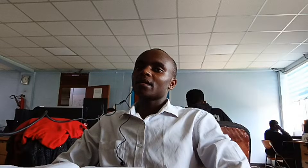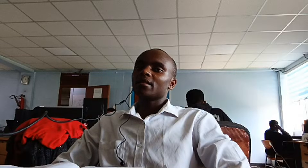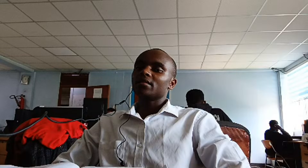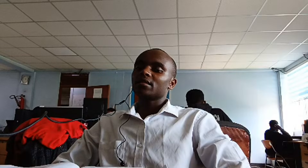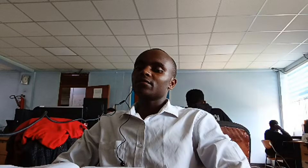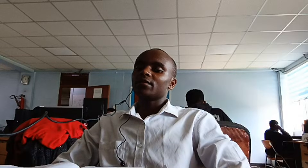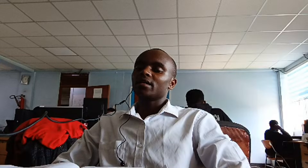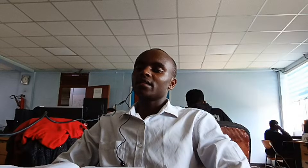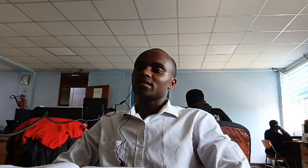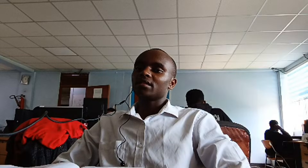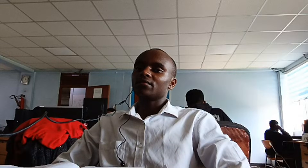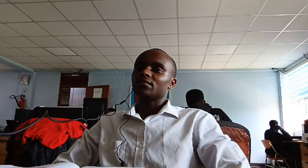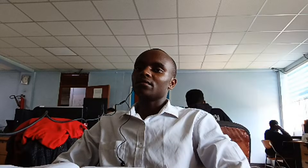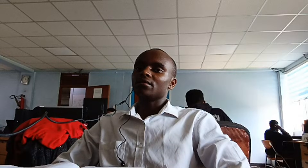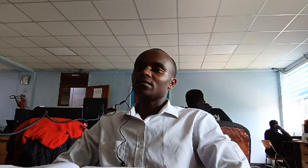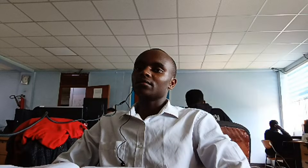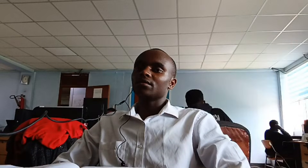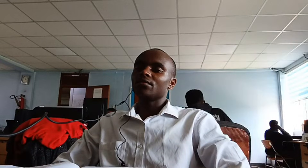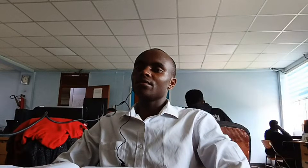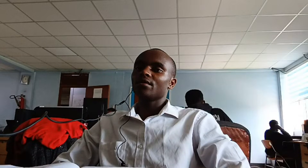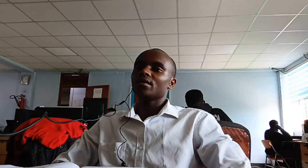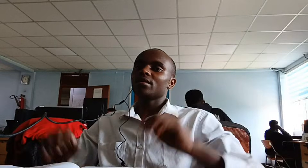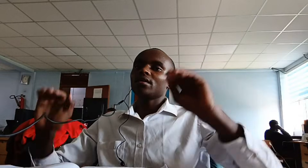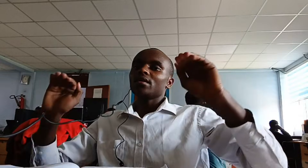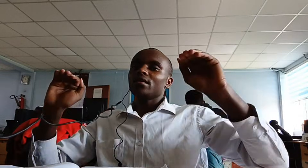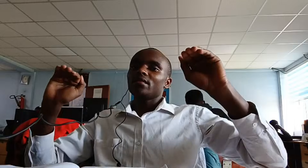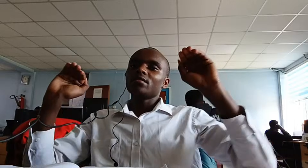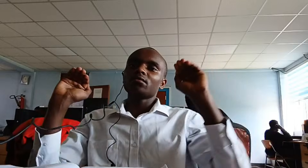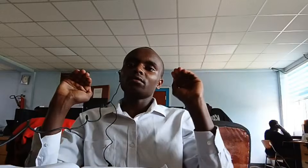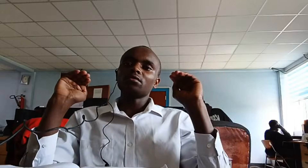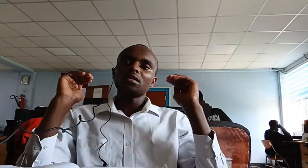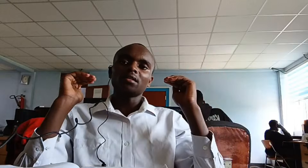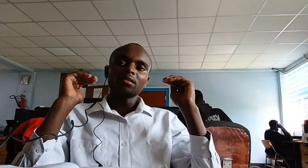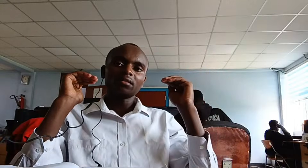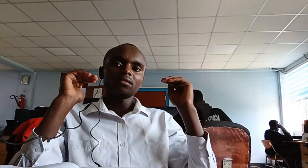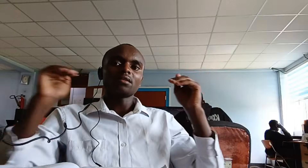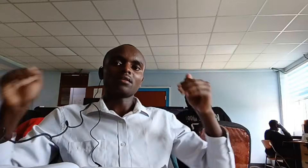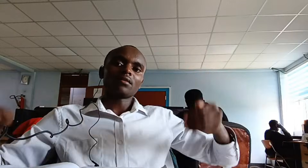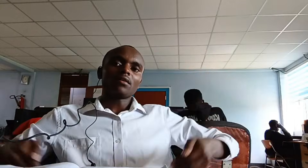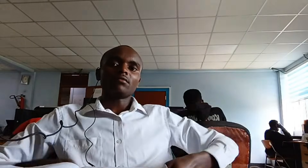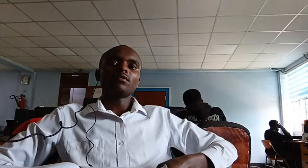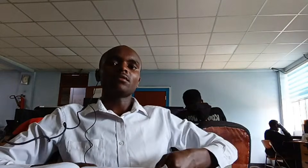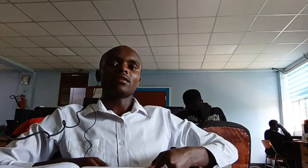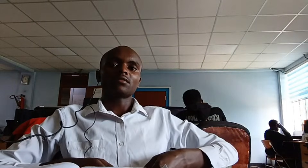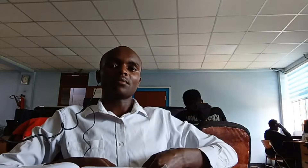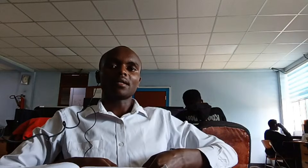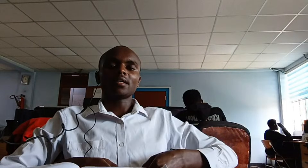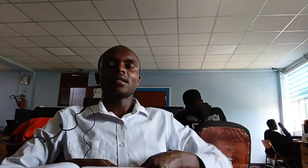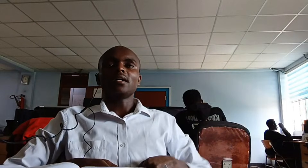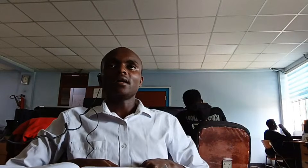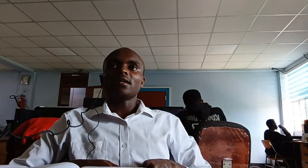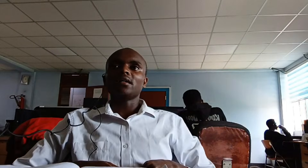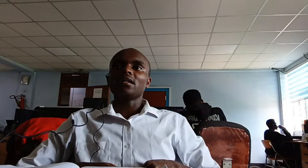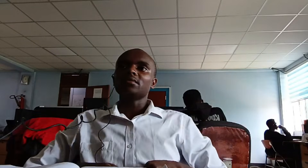The sign for young and the sign for youth. This one will do like this. Do it on the stomach. Let me tell